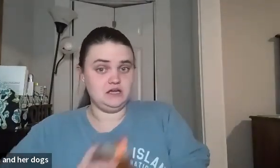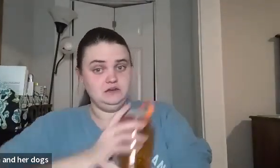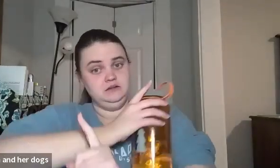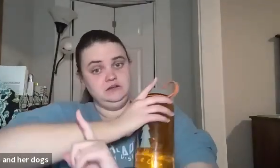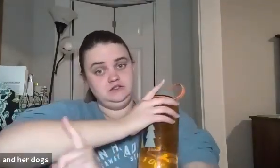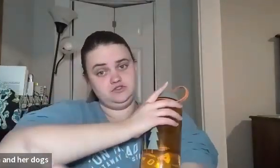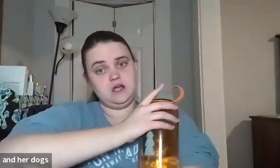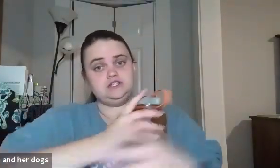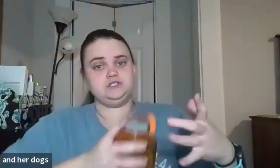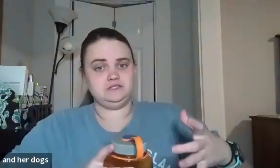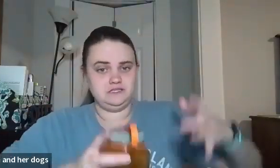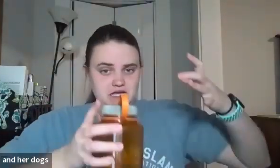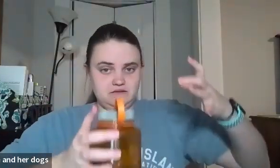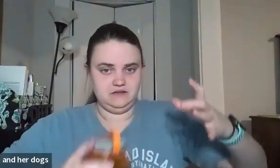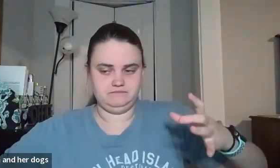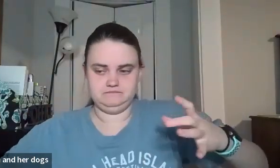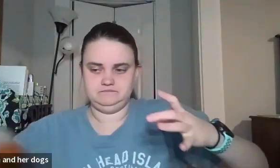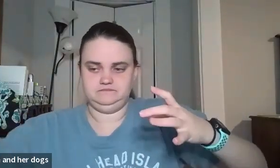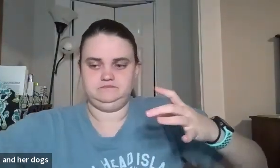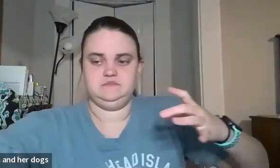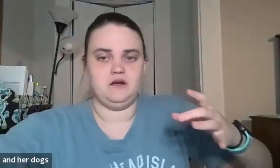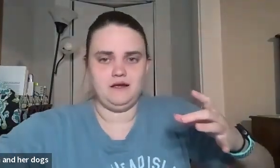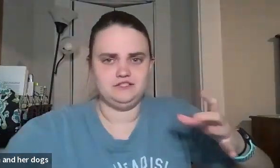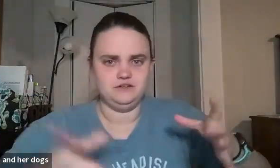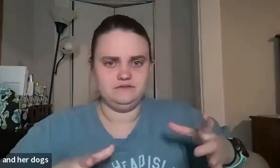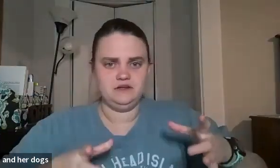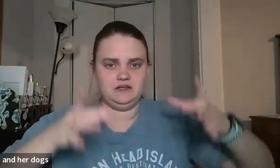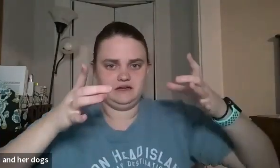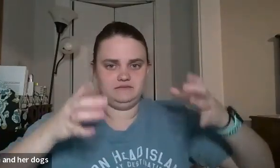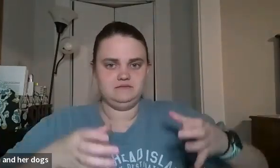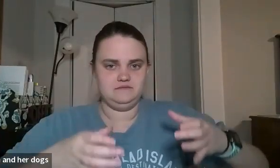can, like, sorry, I should have can.